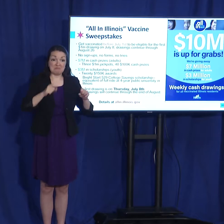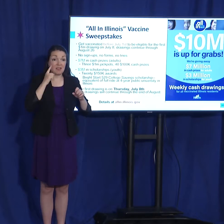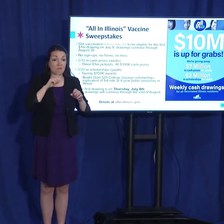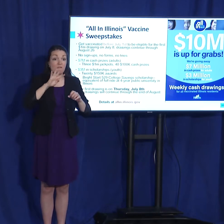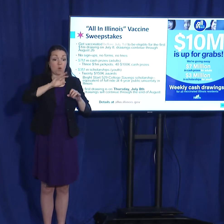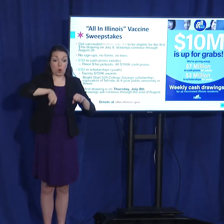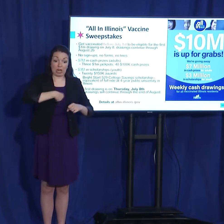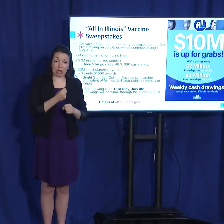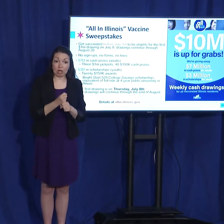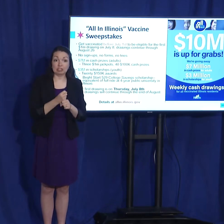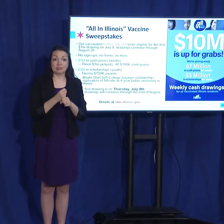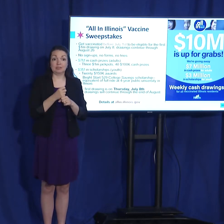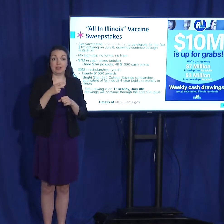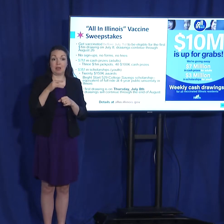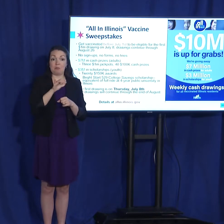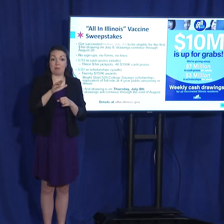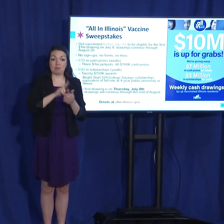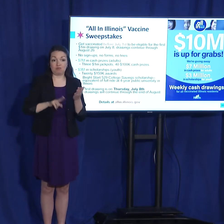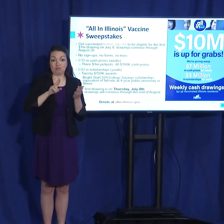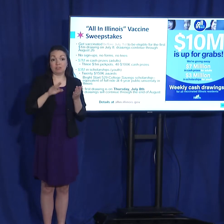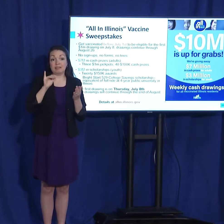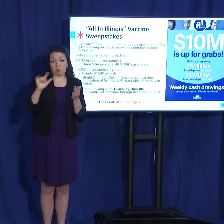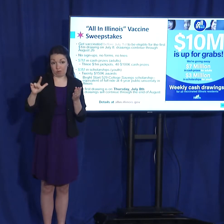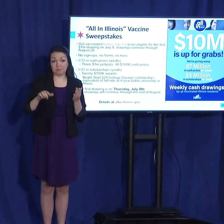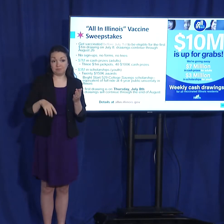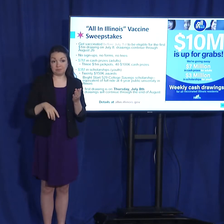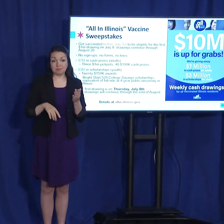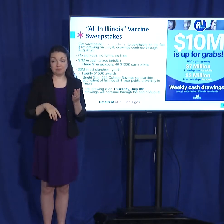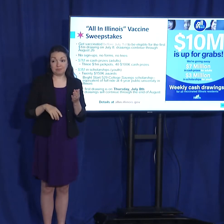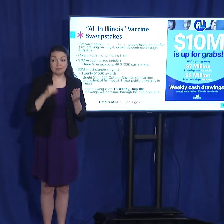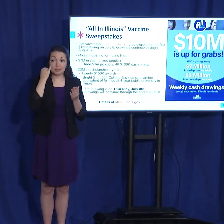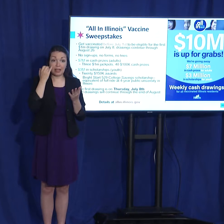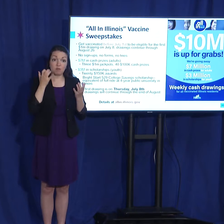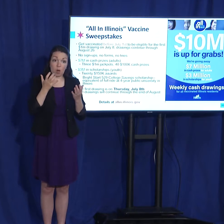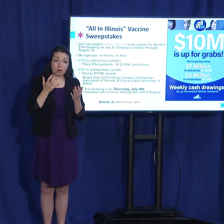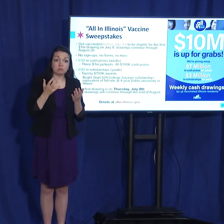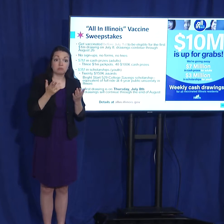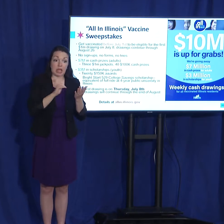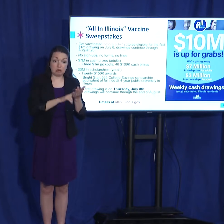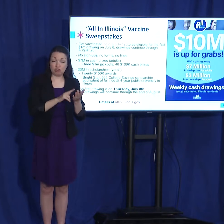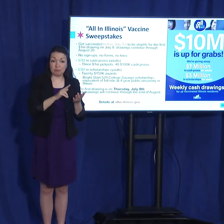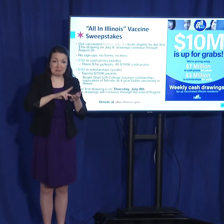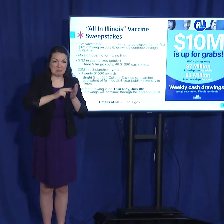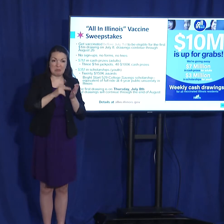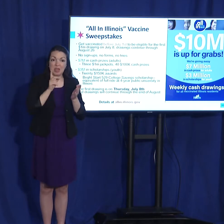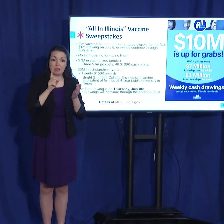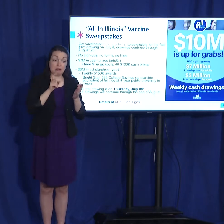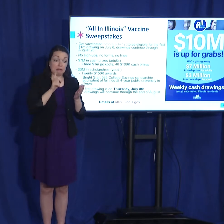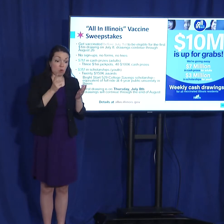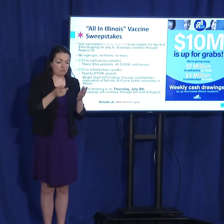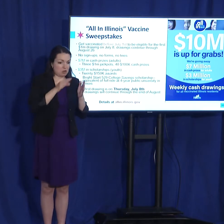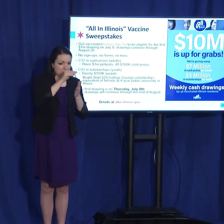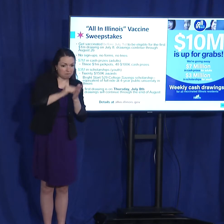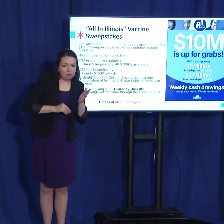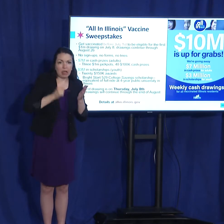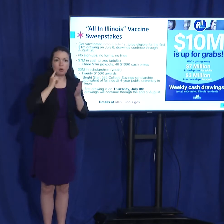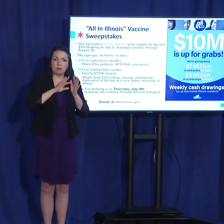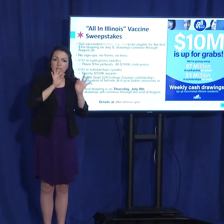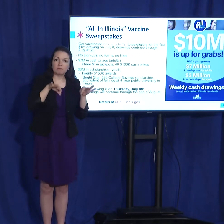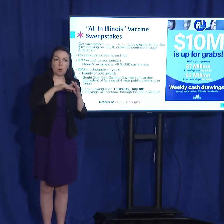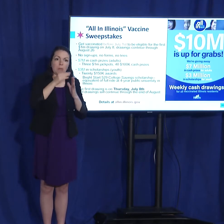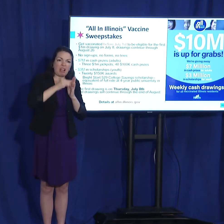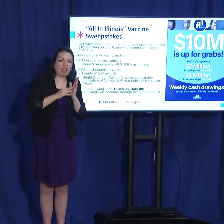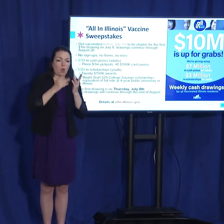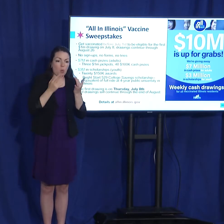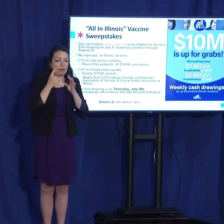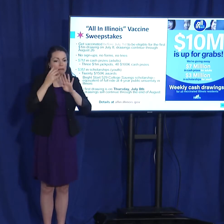public university in Illinois. And so to be entered, you do not need to sign up. You do not need to fill out a form. You do not need to wait in